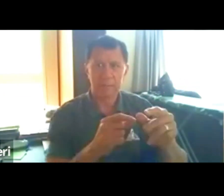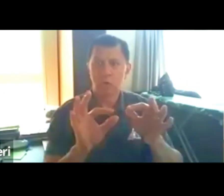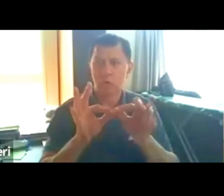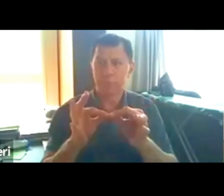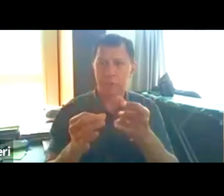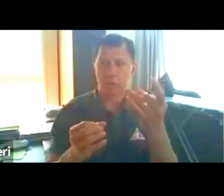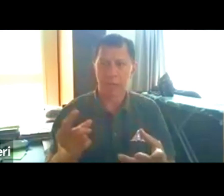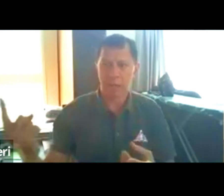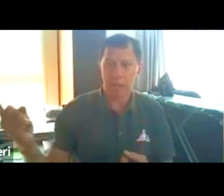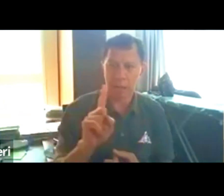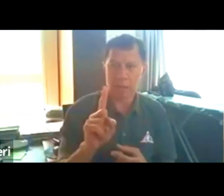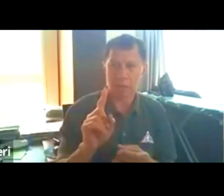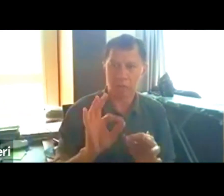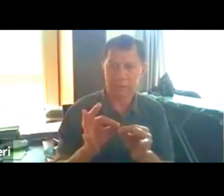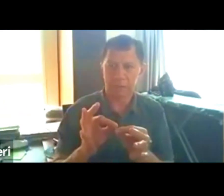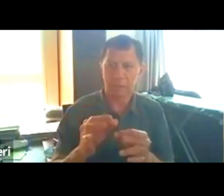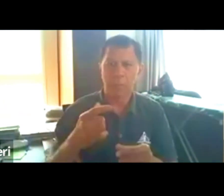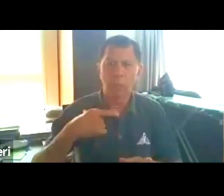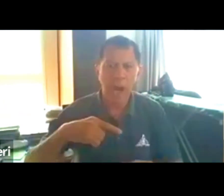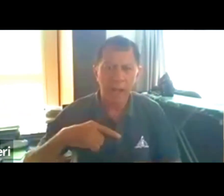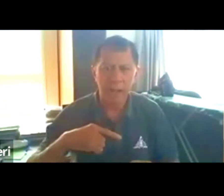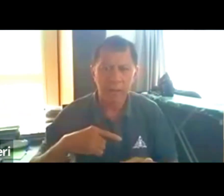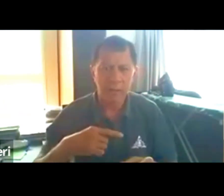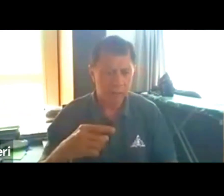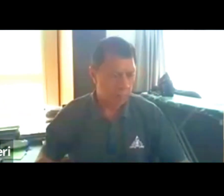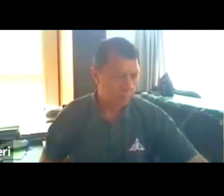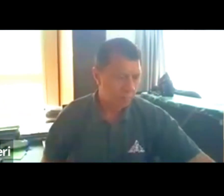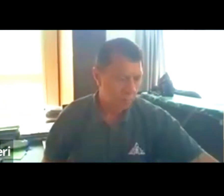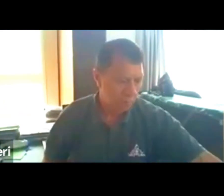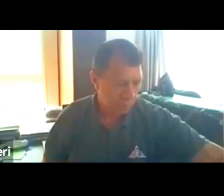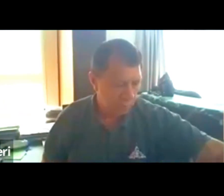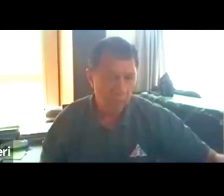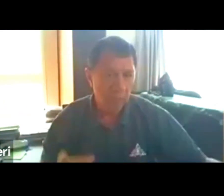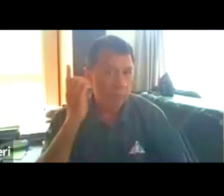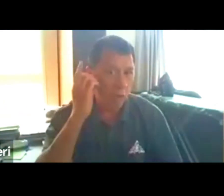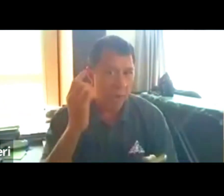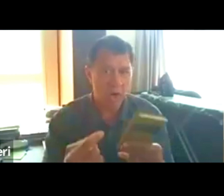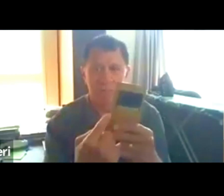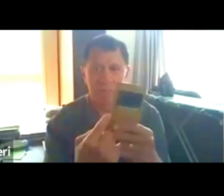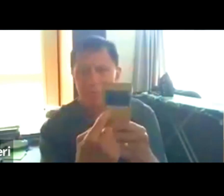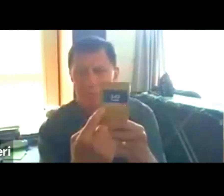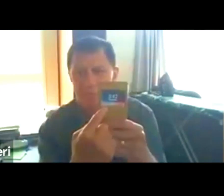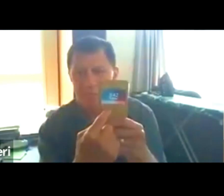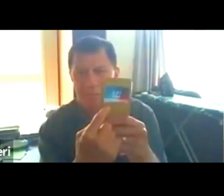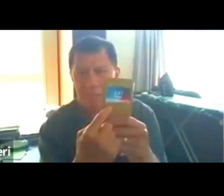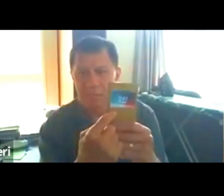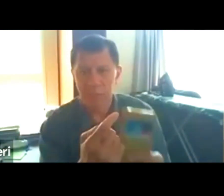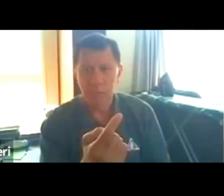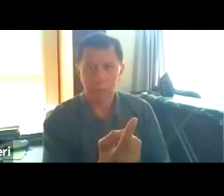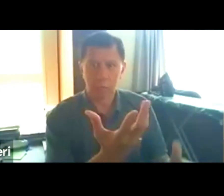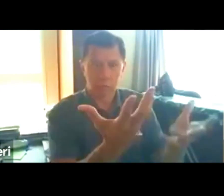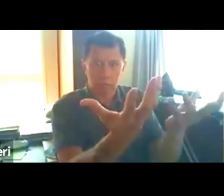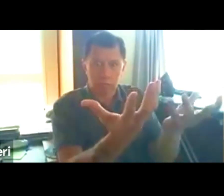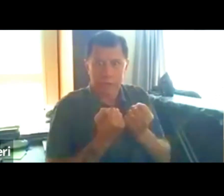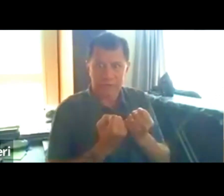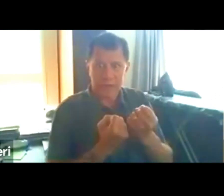May in regards to vaccination. The interpreter has come, but the interpreter has come on, we've done it